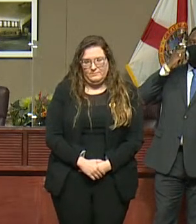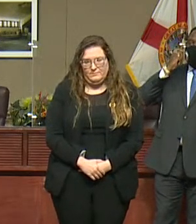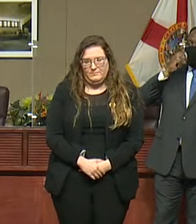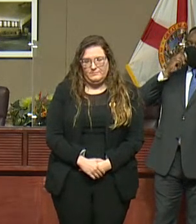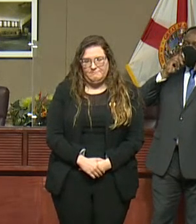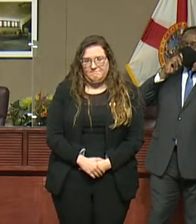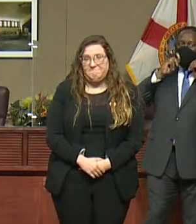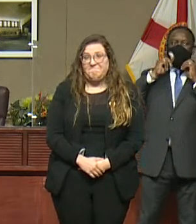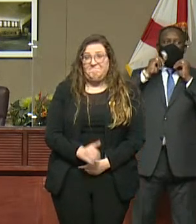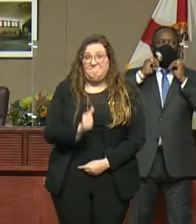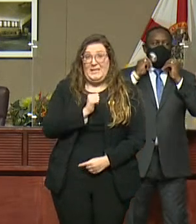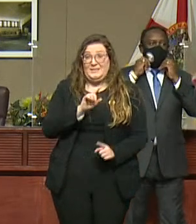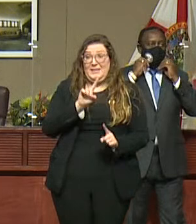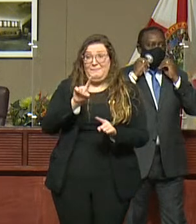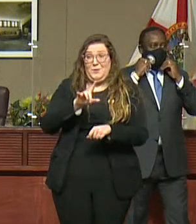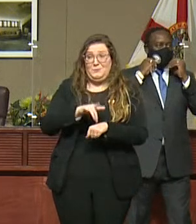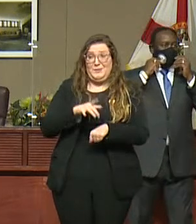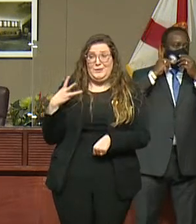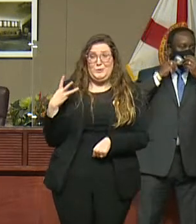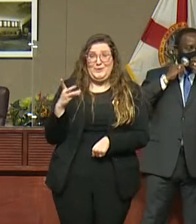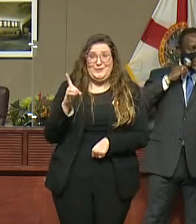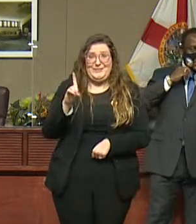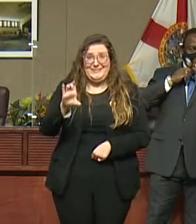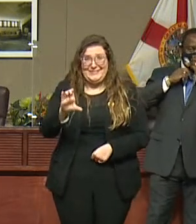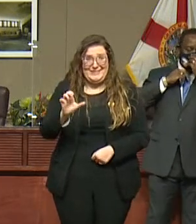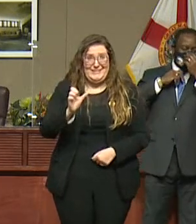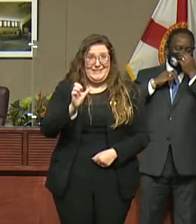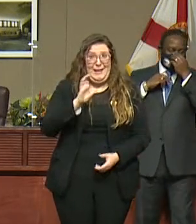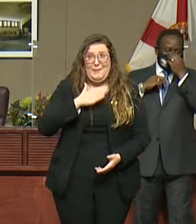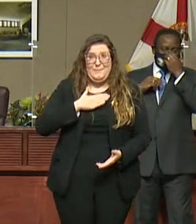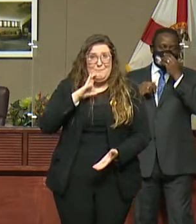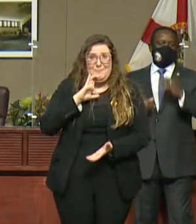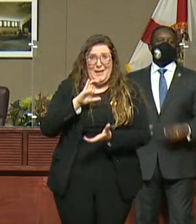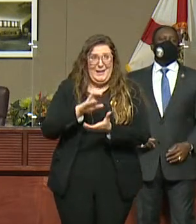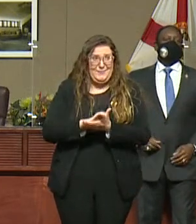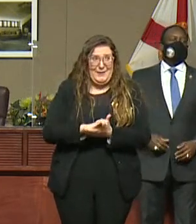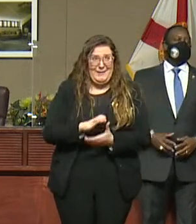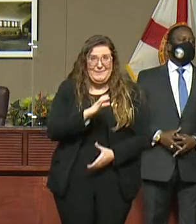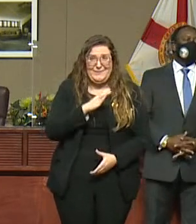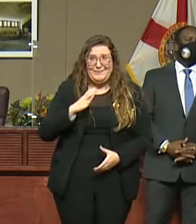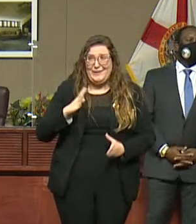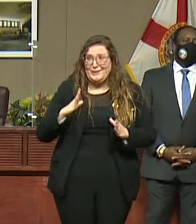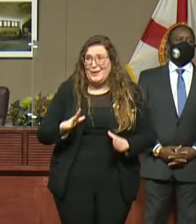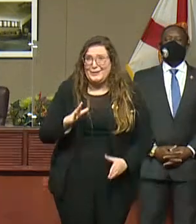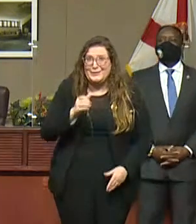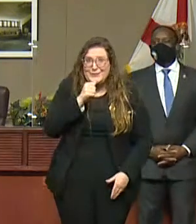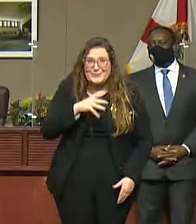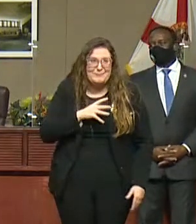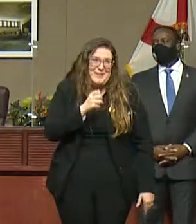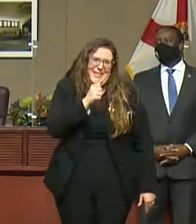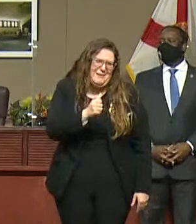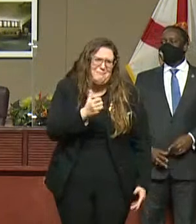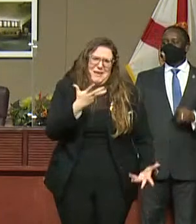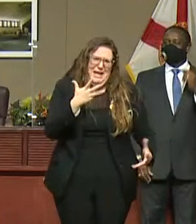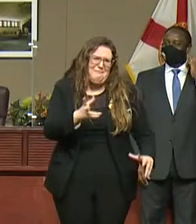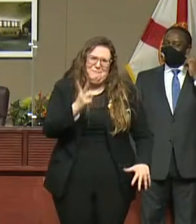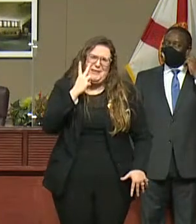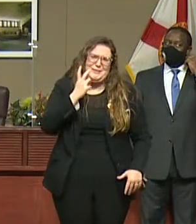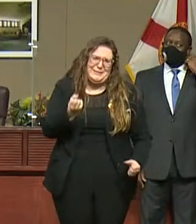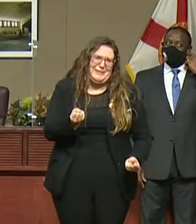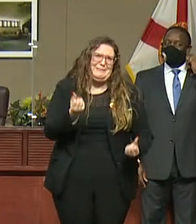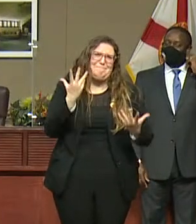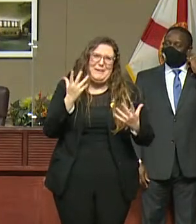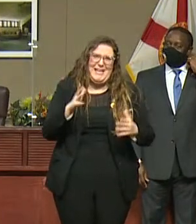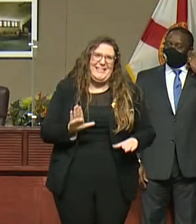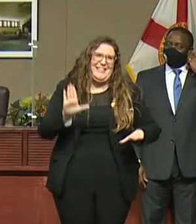So I won't be in D.C., and I'm not married to a member of Congress. But I've had my share of inaugurations already, and the last one I went